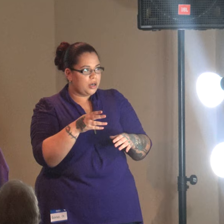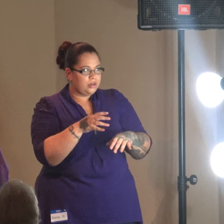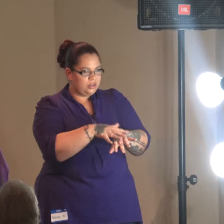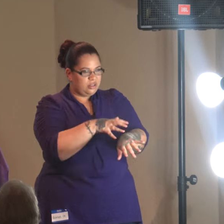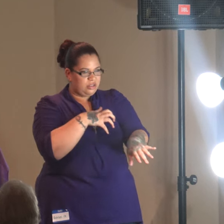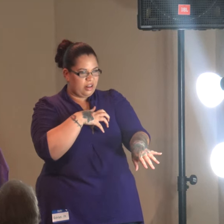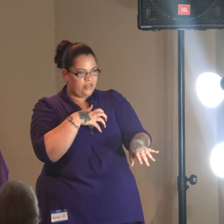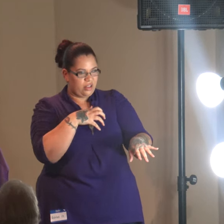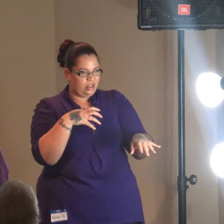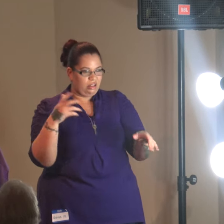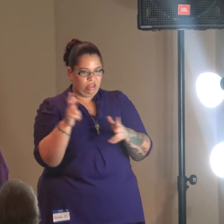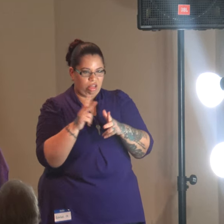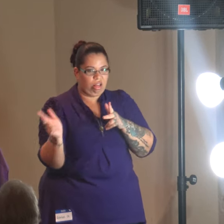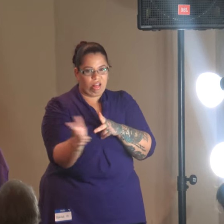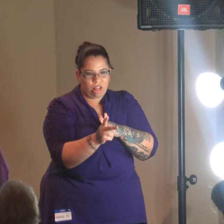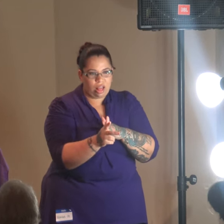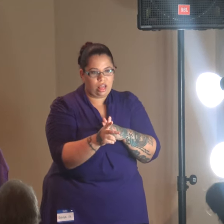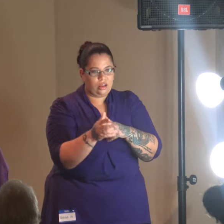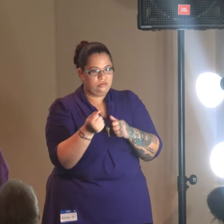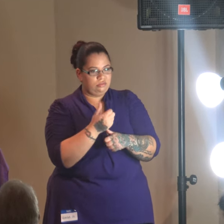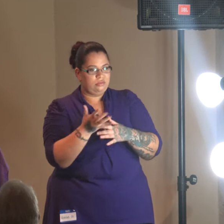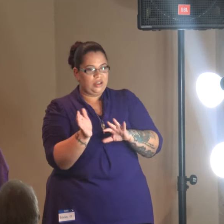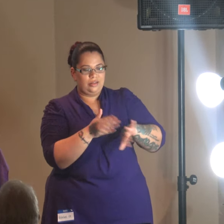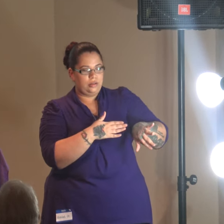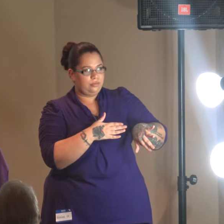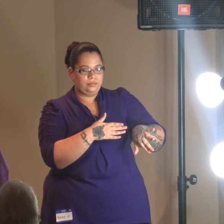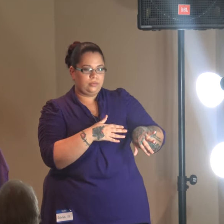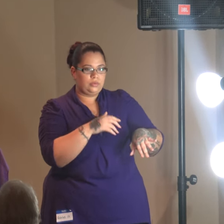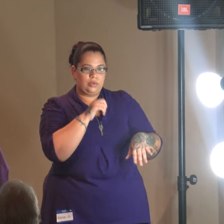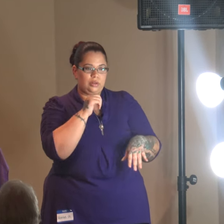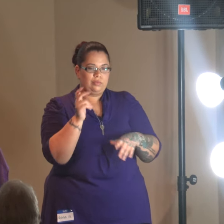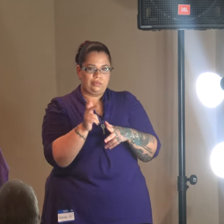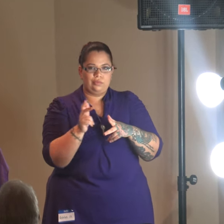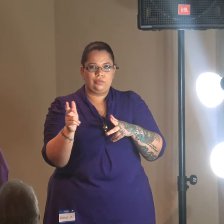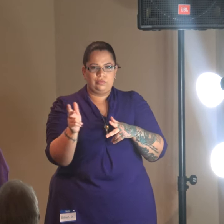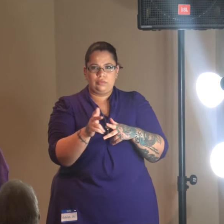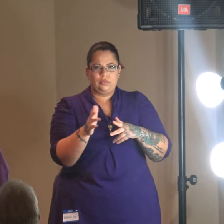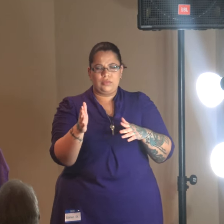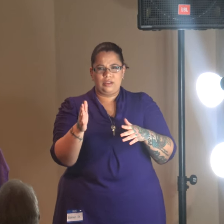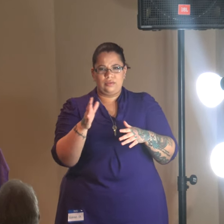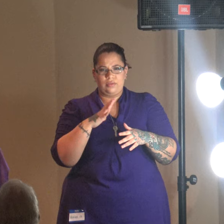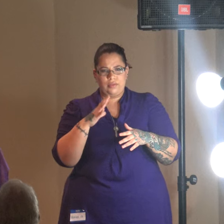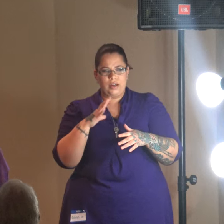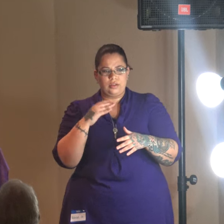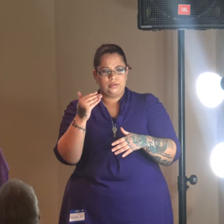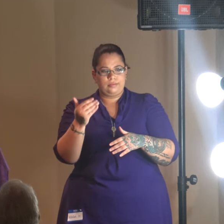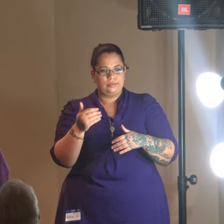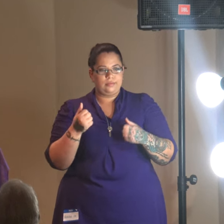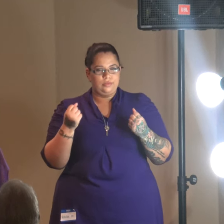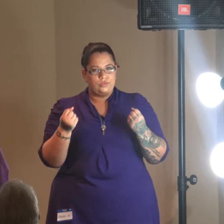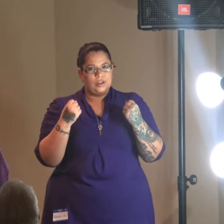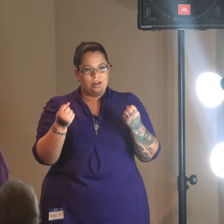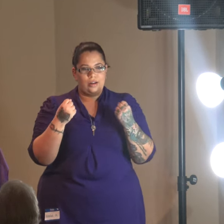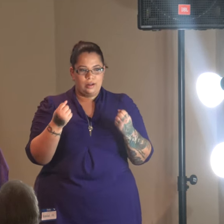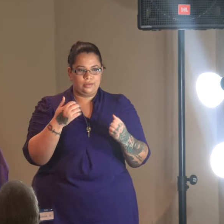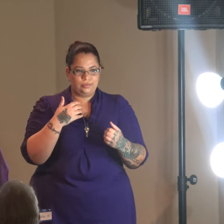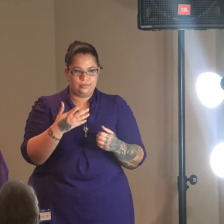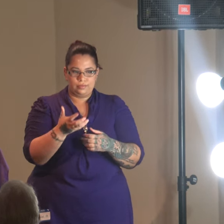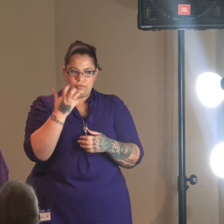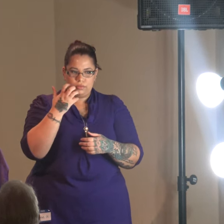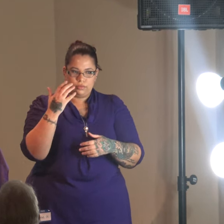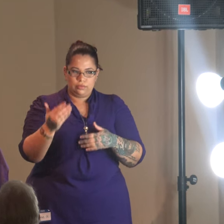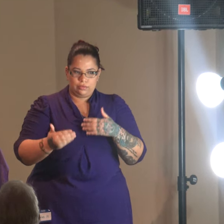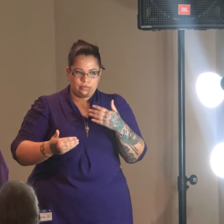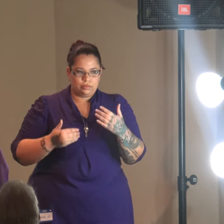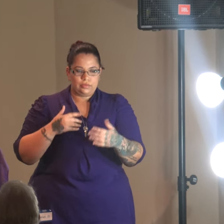you know, being going down the road, being mad because somebody got before you in line. You got to keep going. You got to keep not being mad because you didn't win the case.